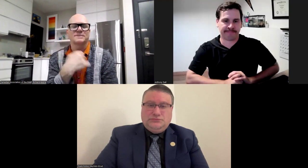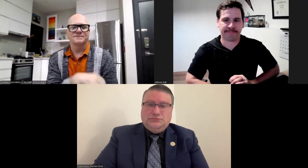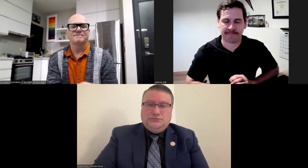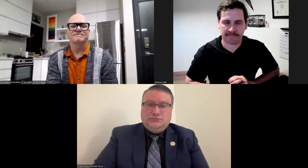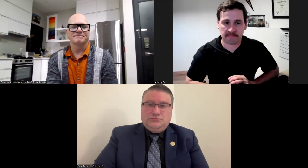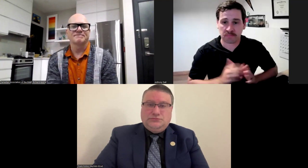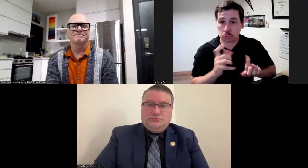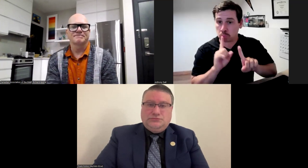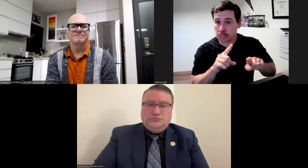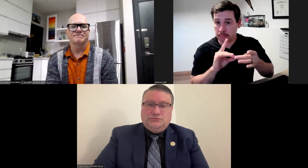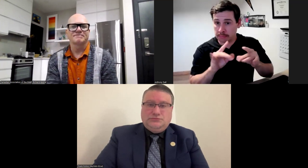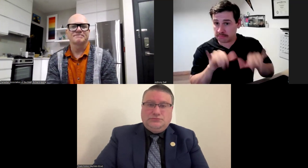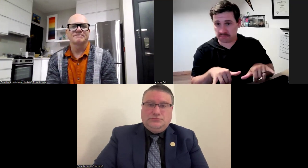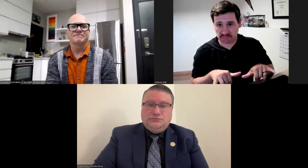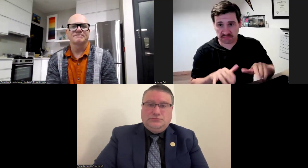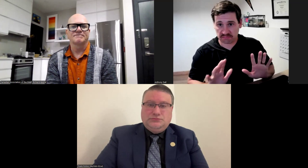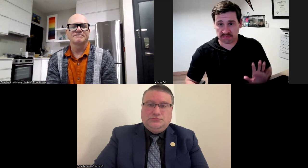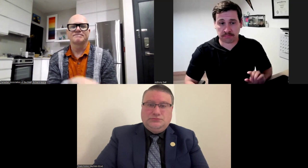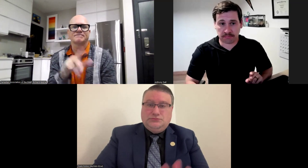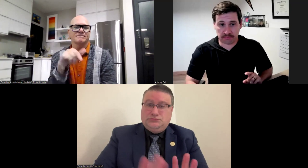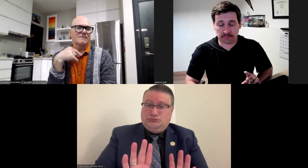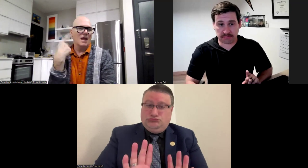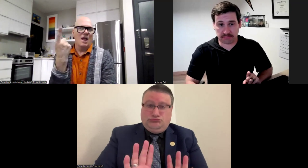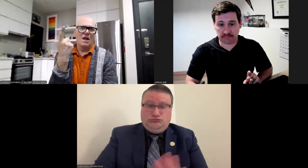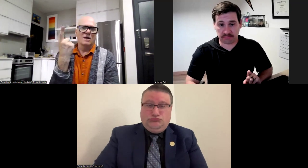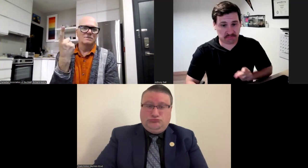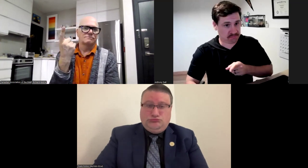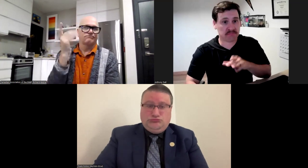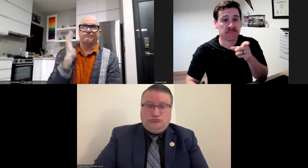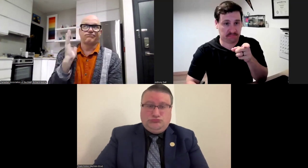And I would agree, Kaylee. Any response, Frank, Richard?